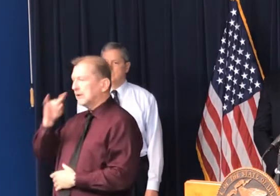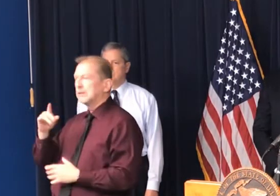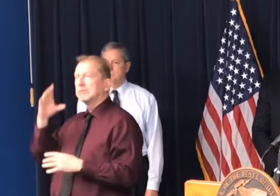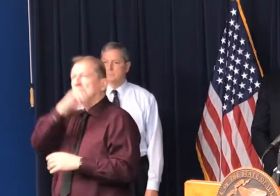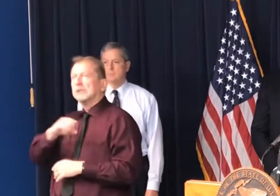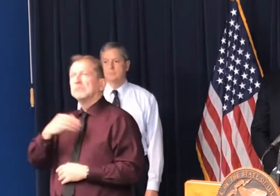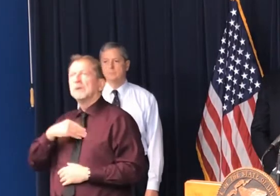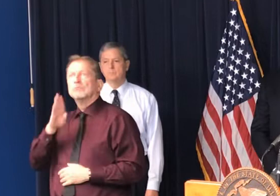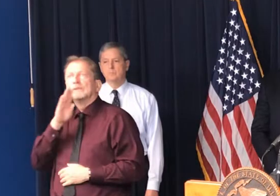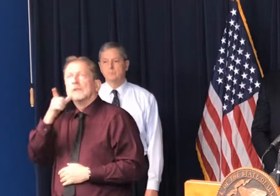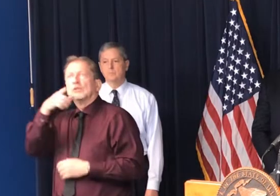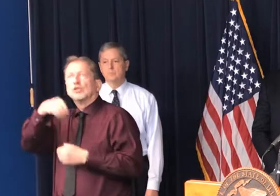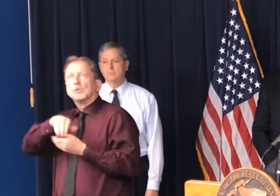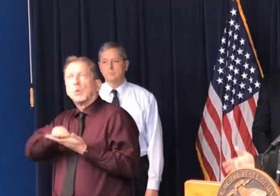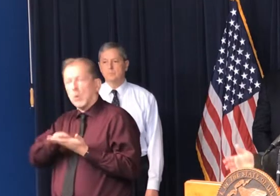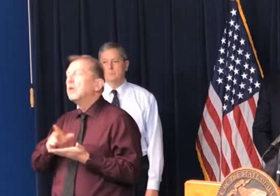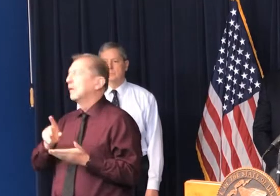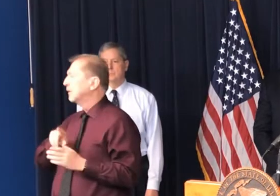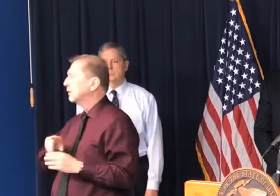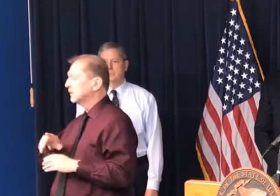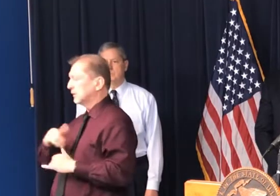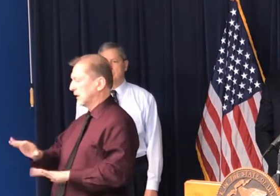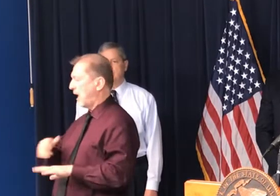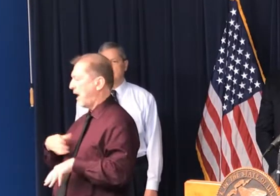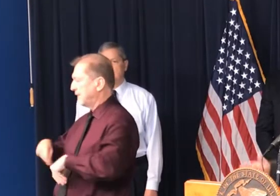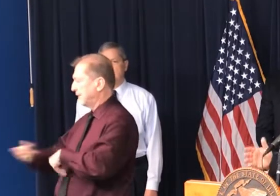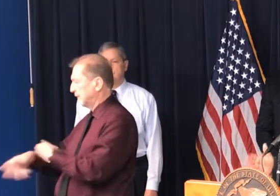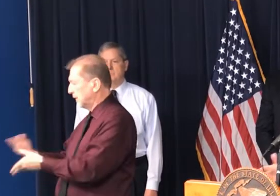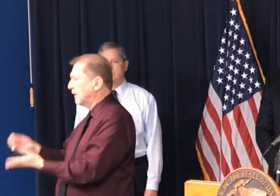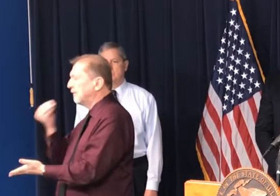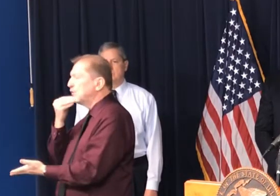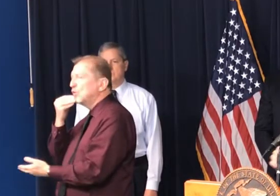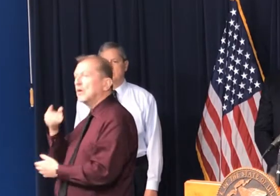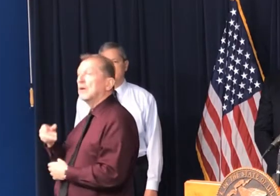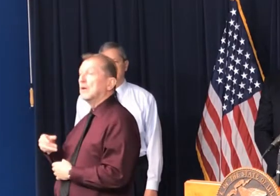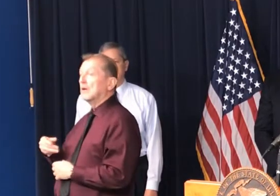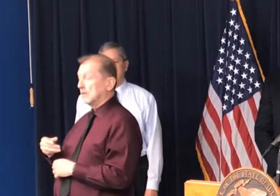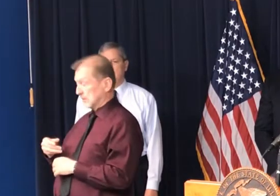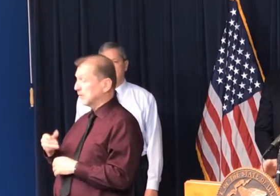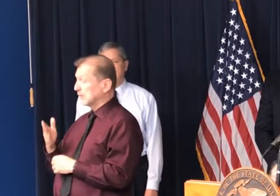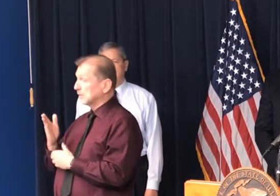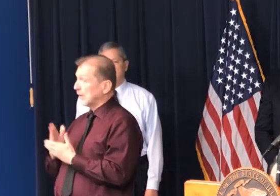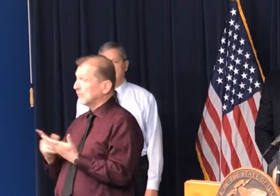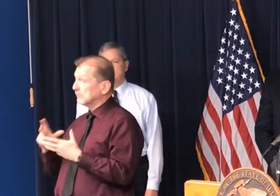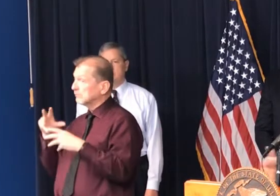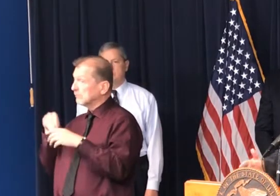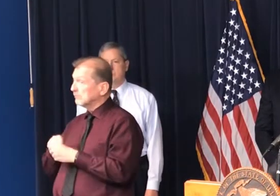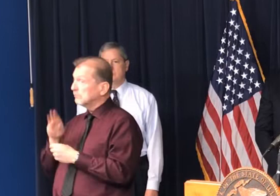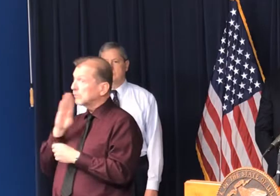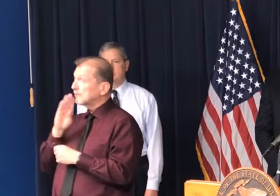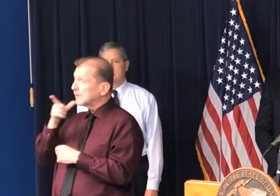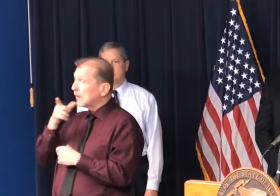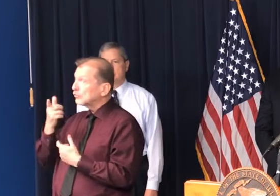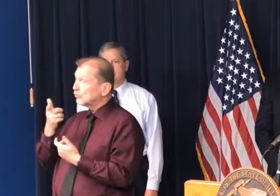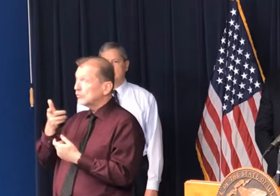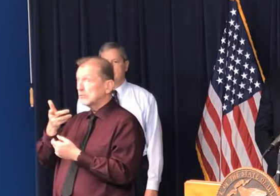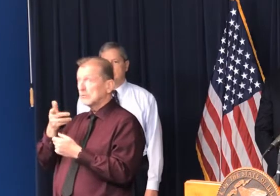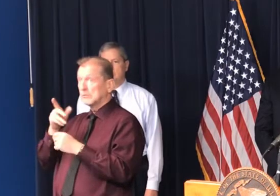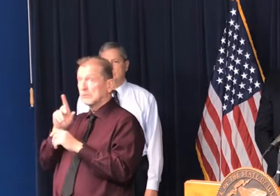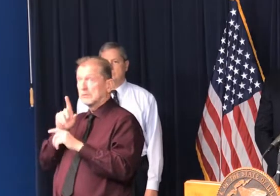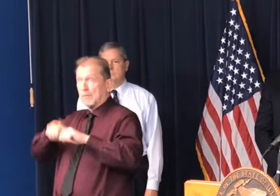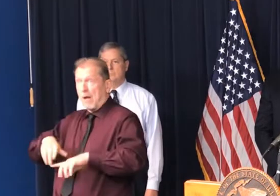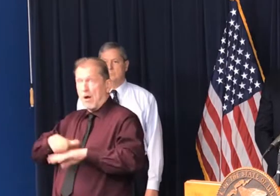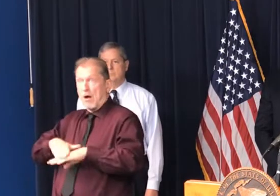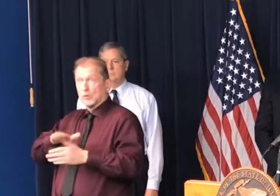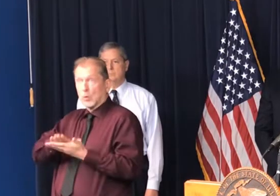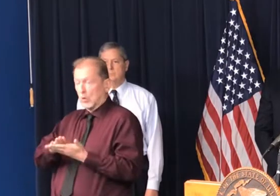to school now, and so they need meals during the day, and frankly, some of them were getting breakfast and lunch at school, so we're providing meals